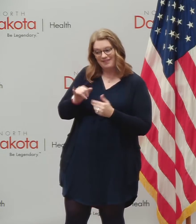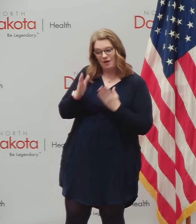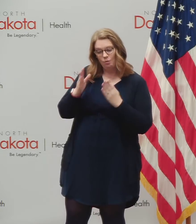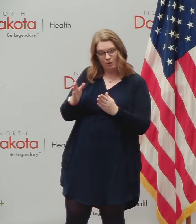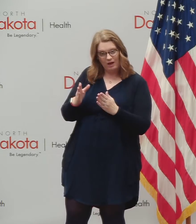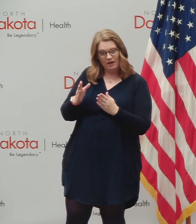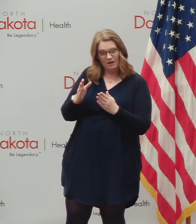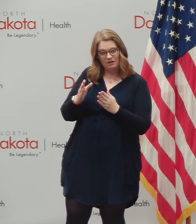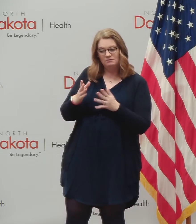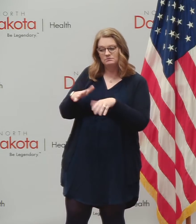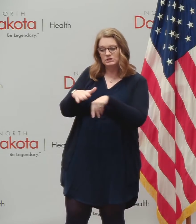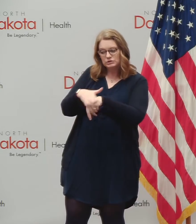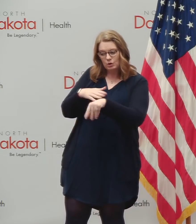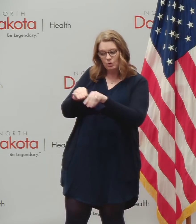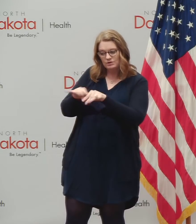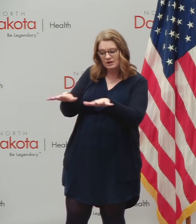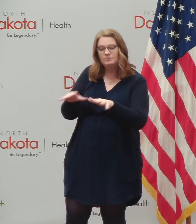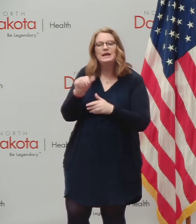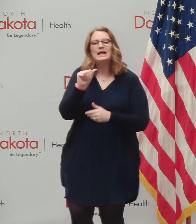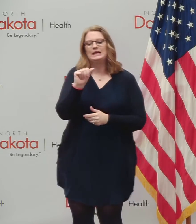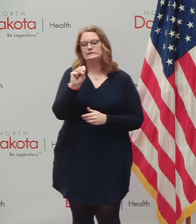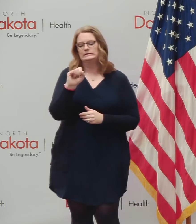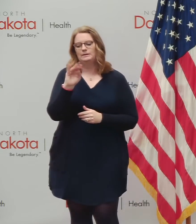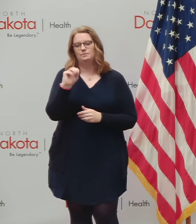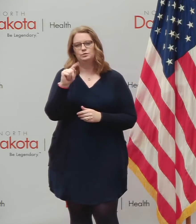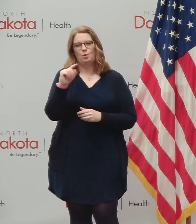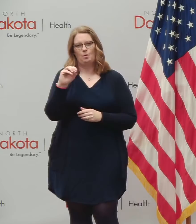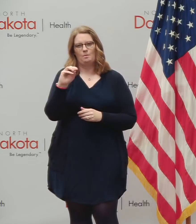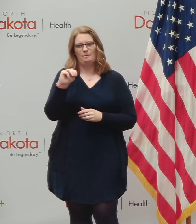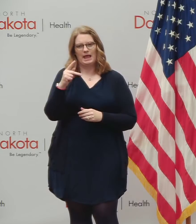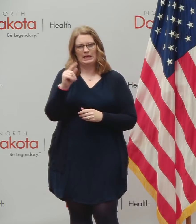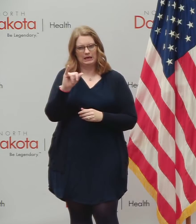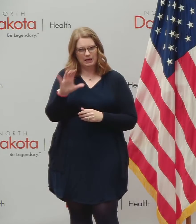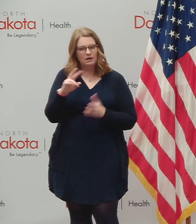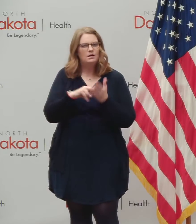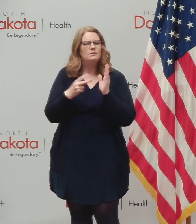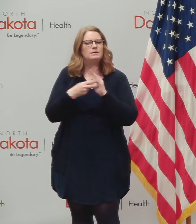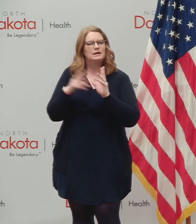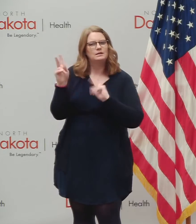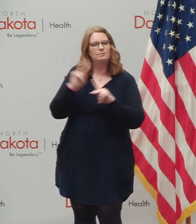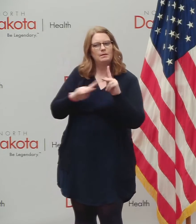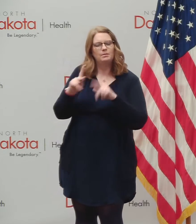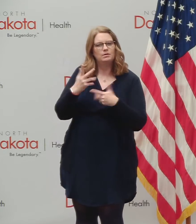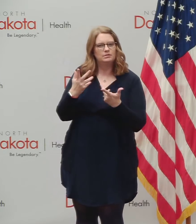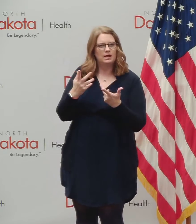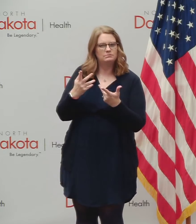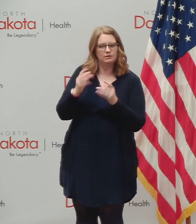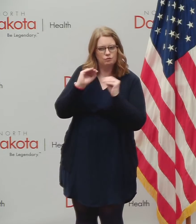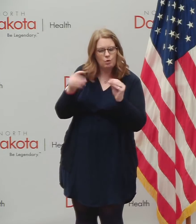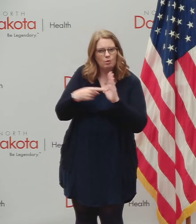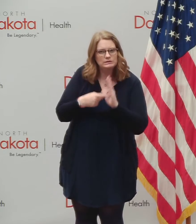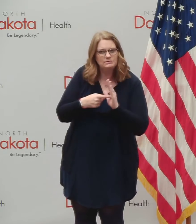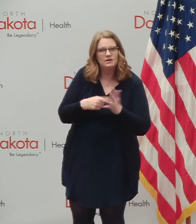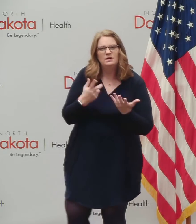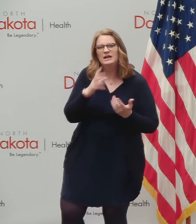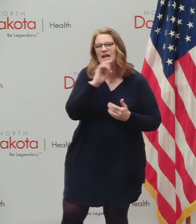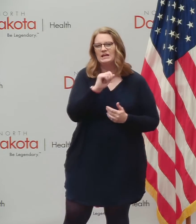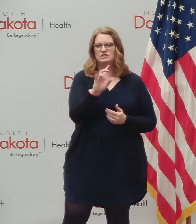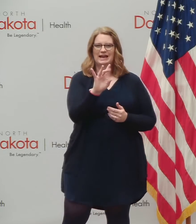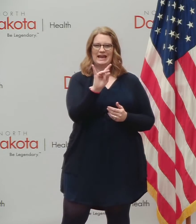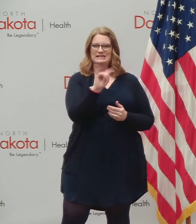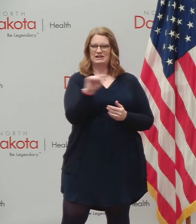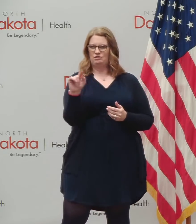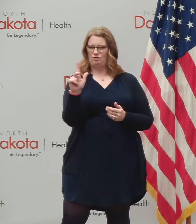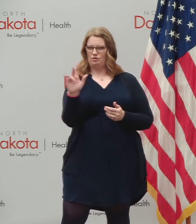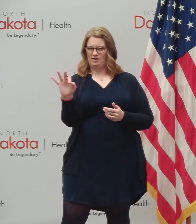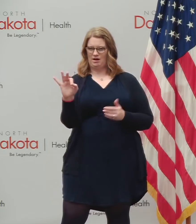spread. Asymptomatic meaning people without symptoms. Often they can be in that 18 to 39 age group. These are